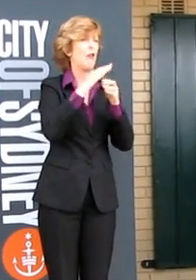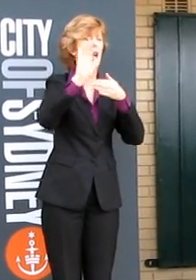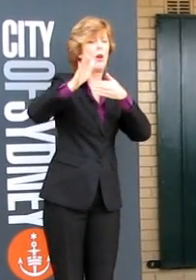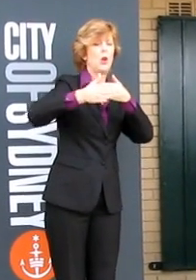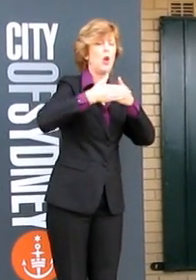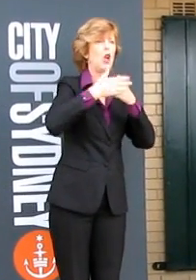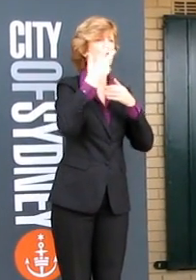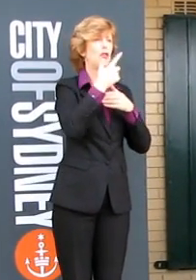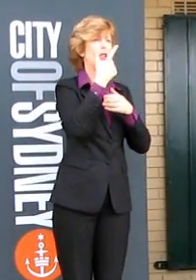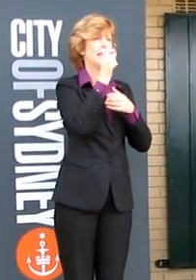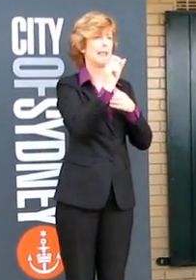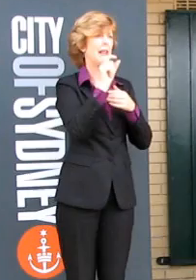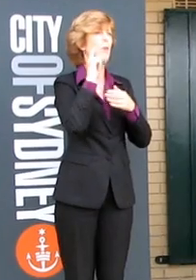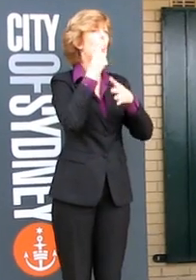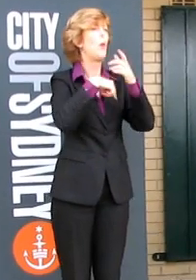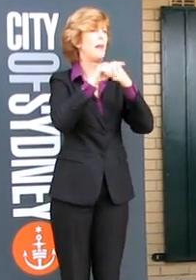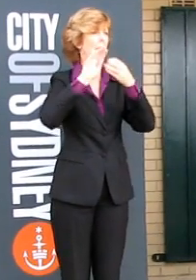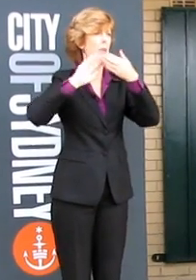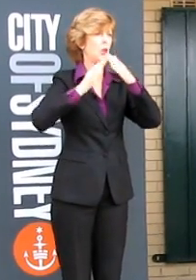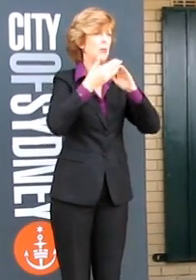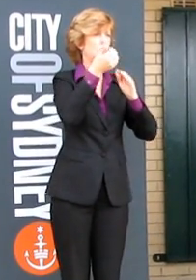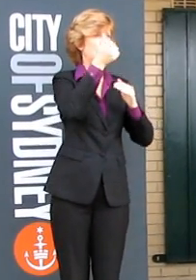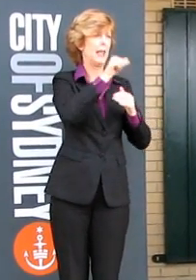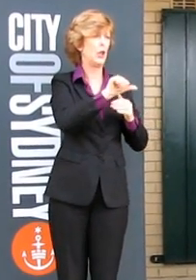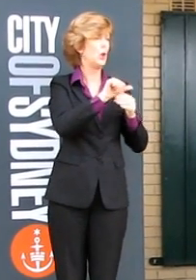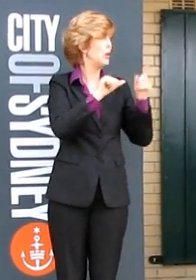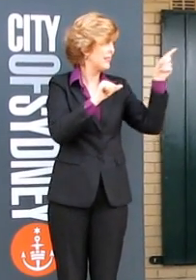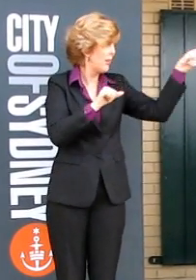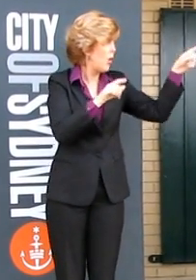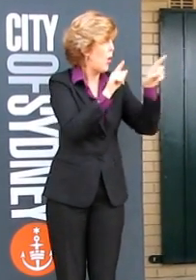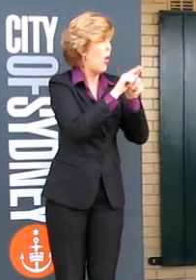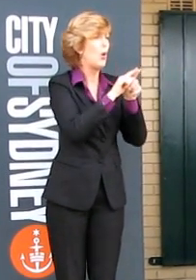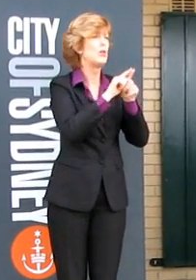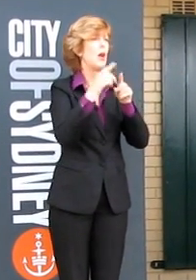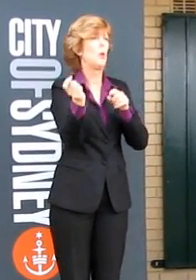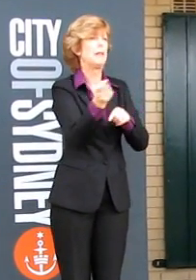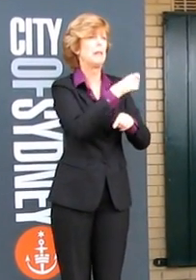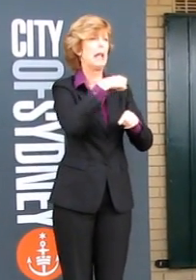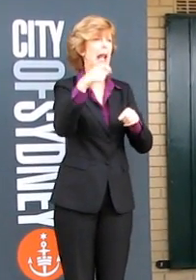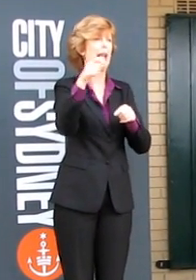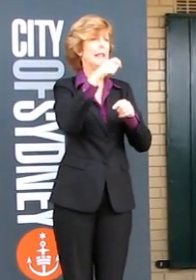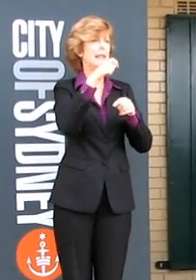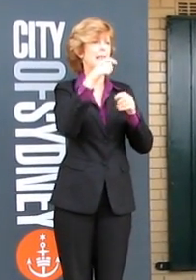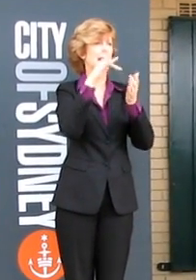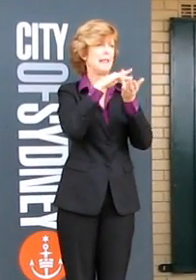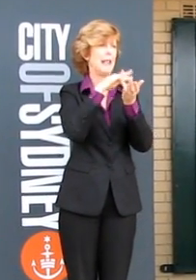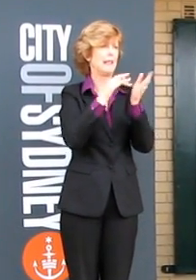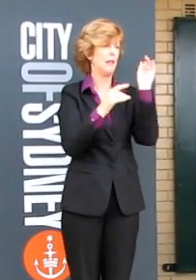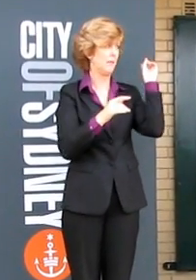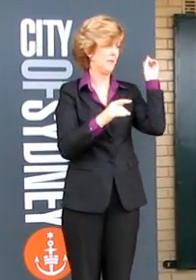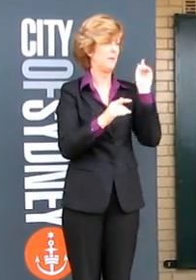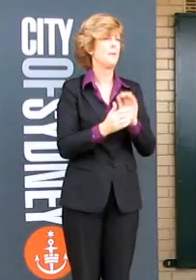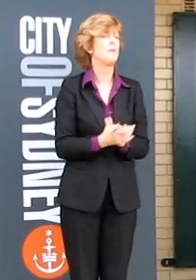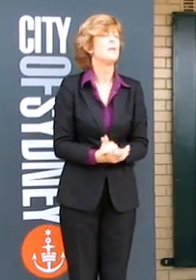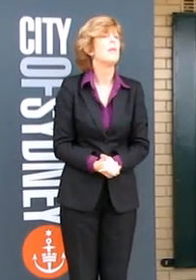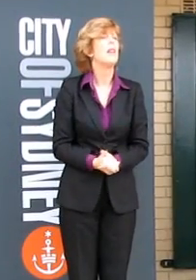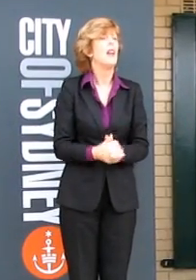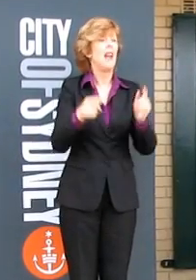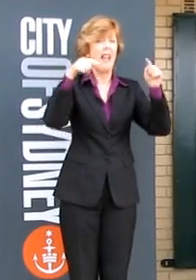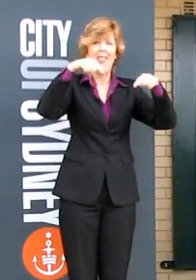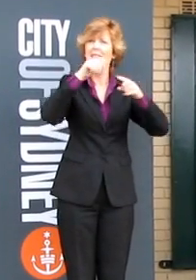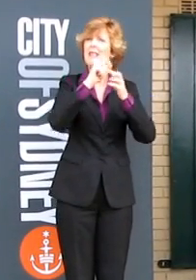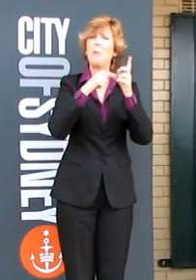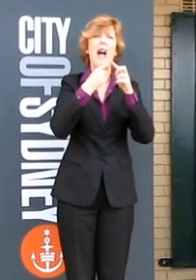have community uses and the tennis headquarters. So this park is for many,